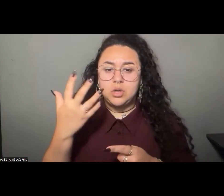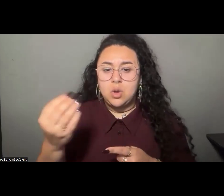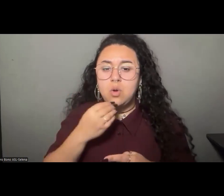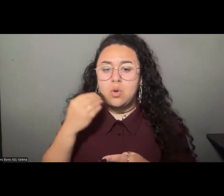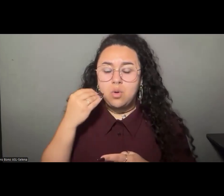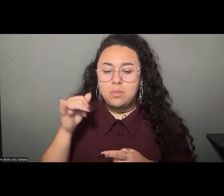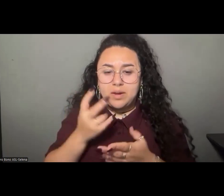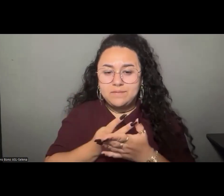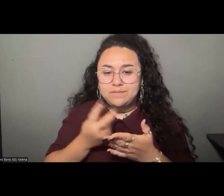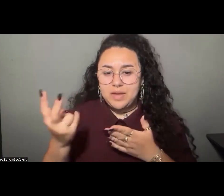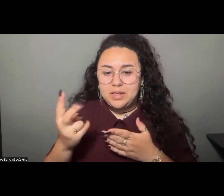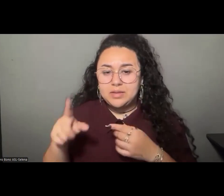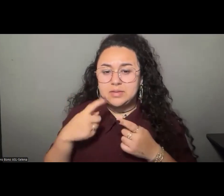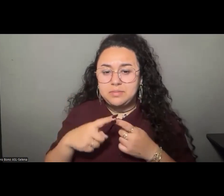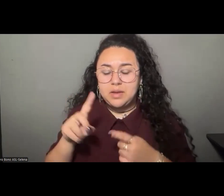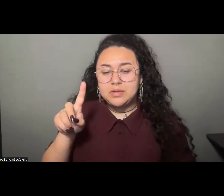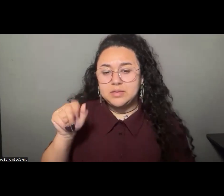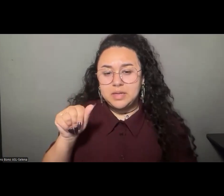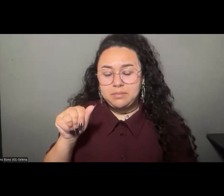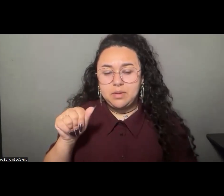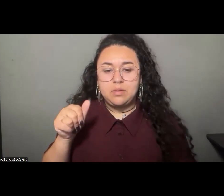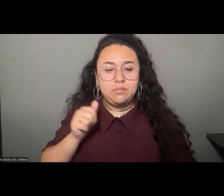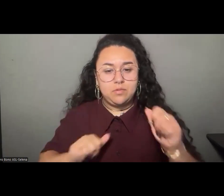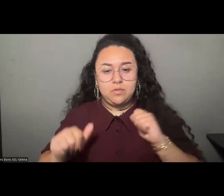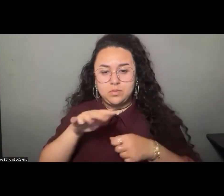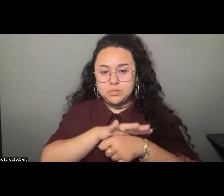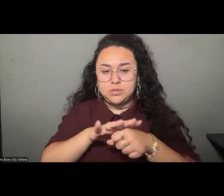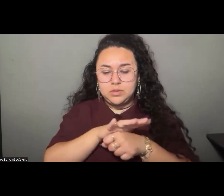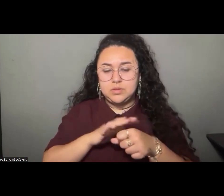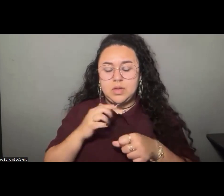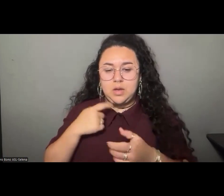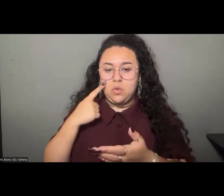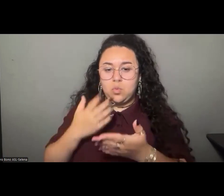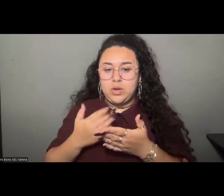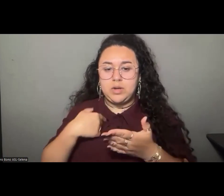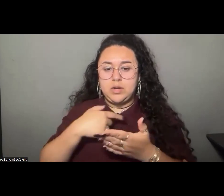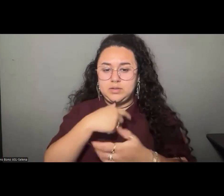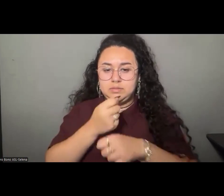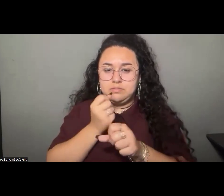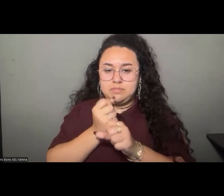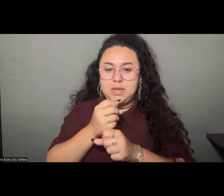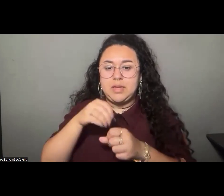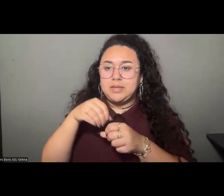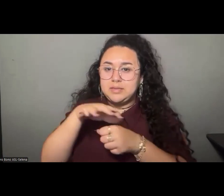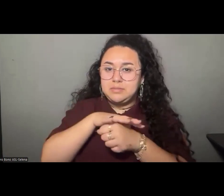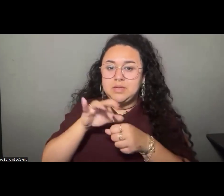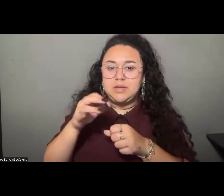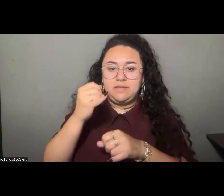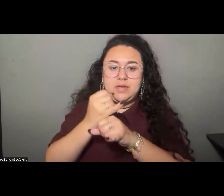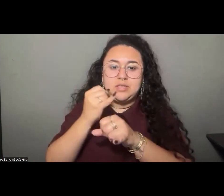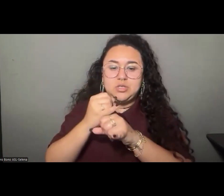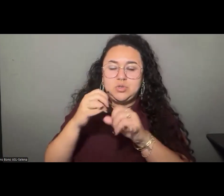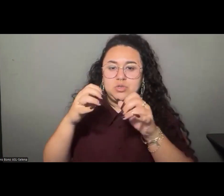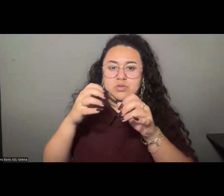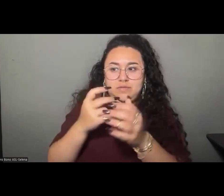They're about the disabled performance spaces I've witnessed us make in spaces of institutional failure that are actually some of our greatest